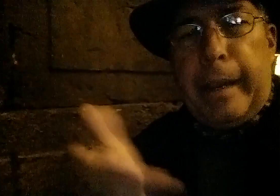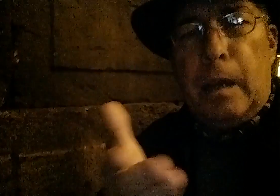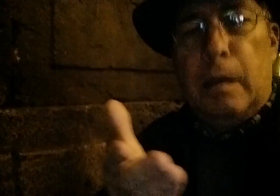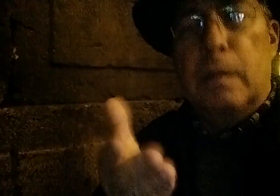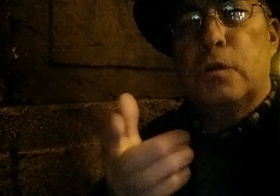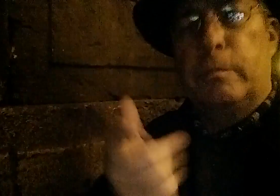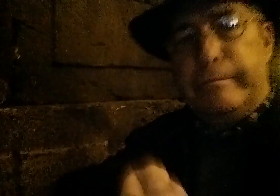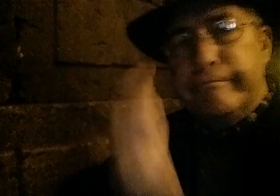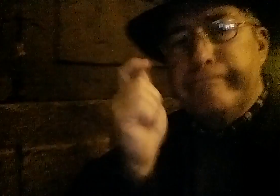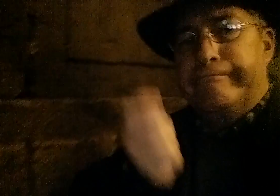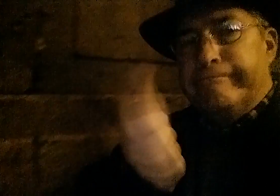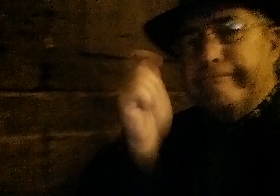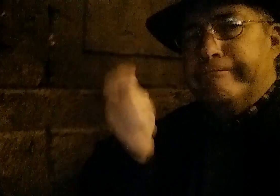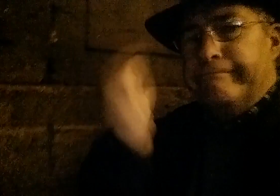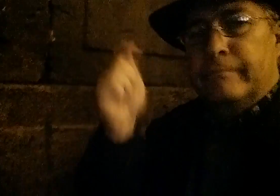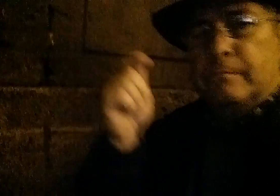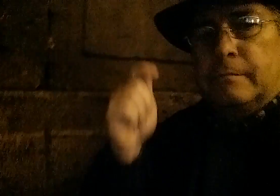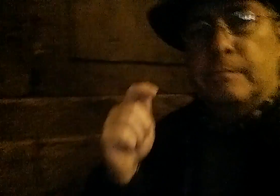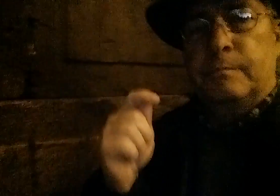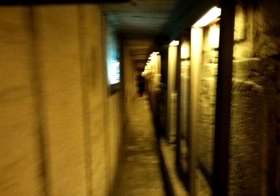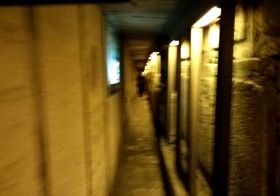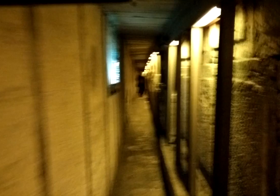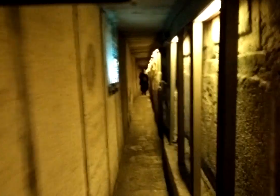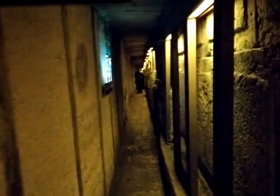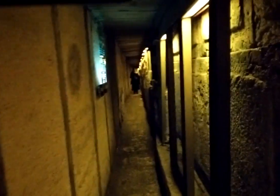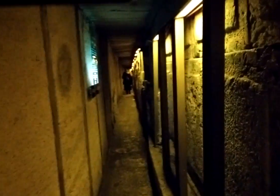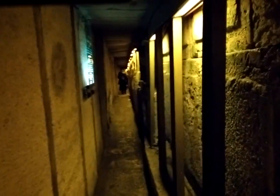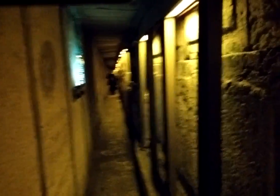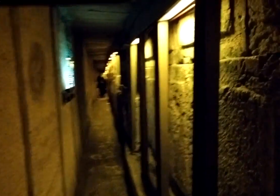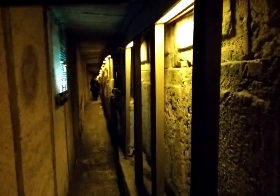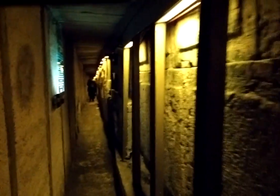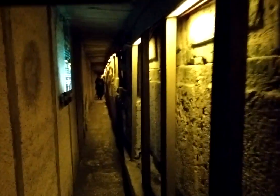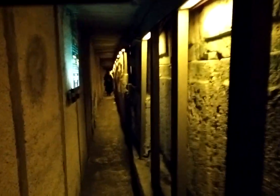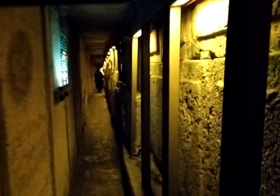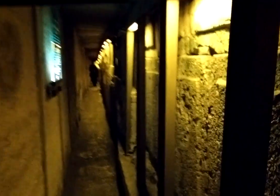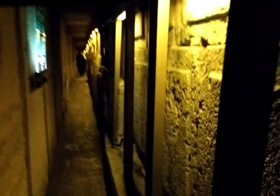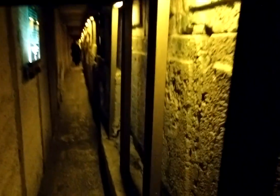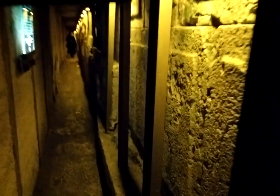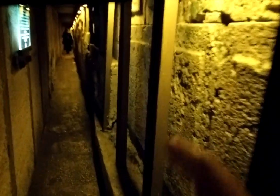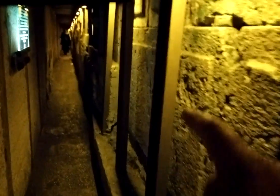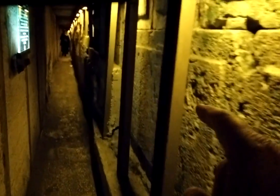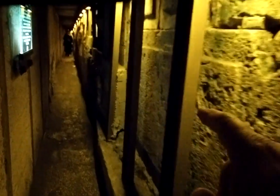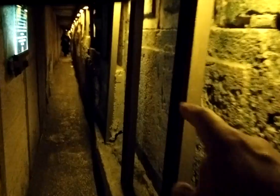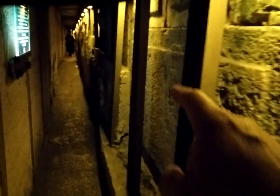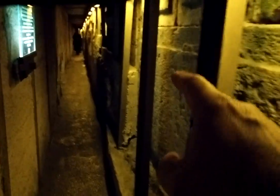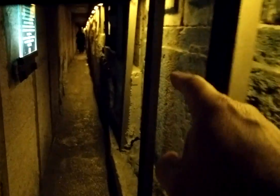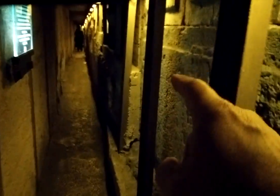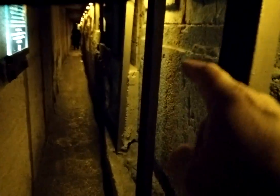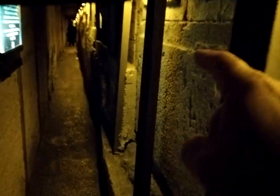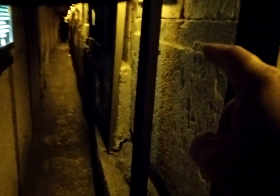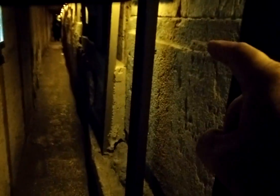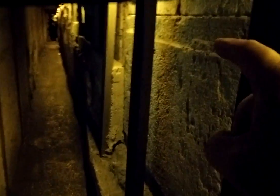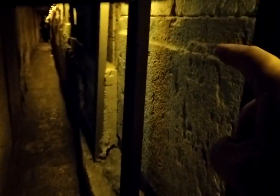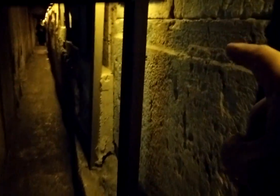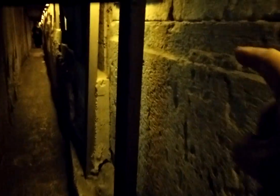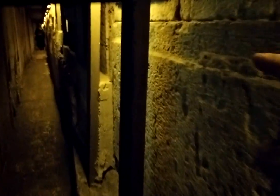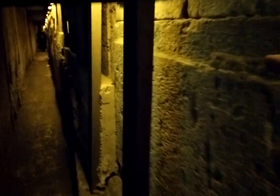Now, this has been excavated down this area here, and much interesting history has been located and been